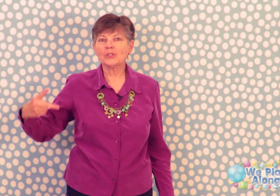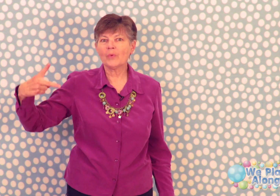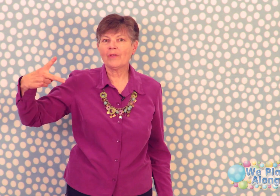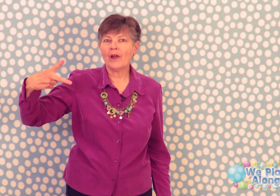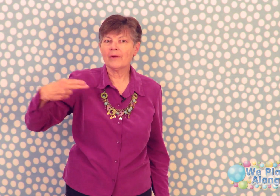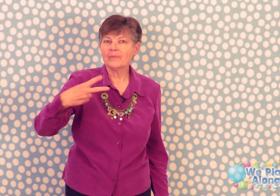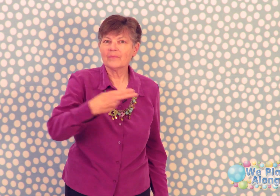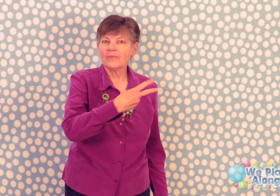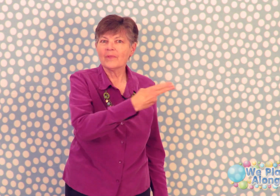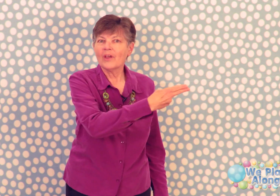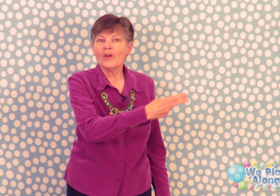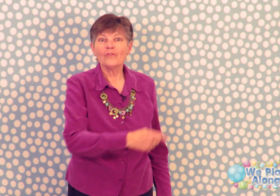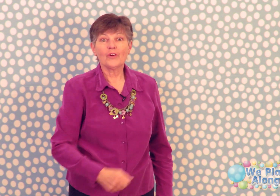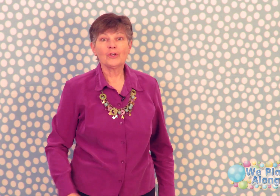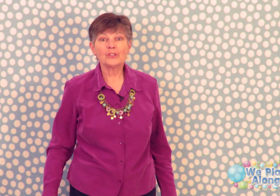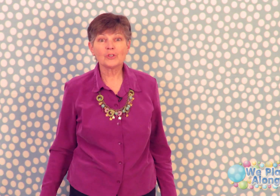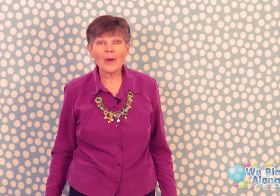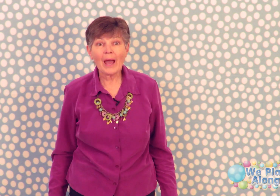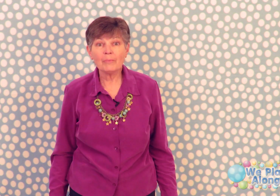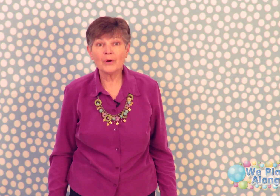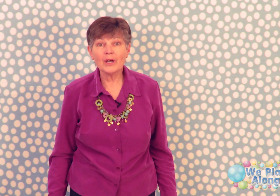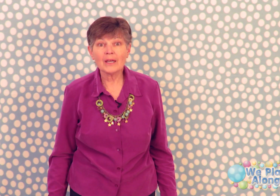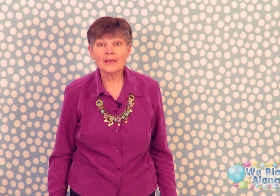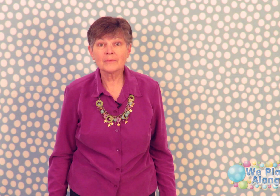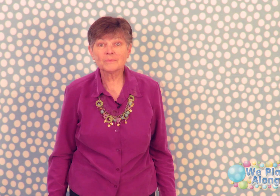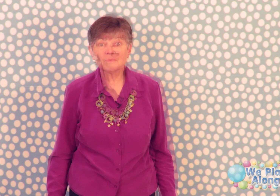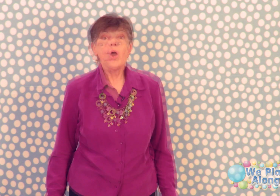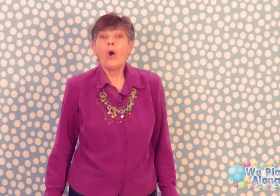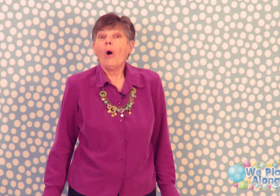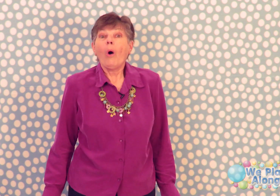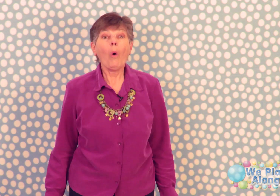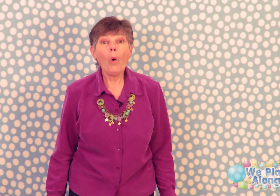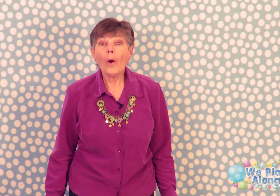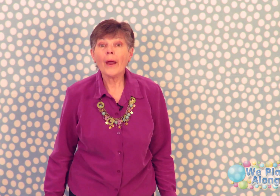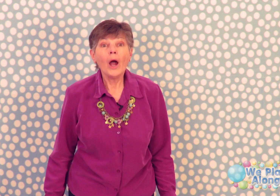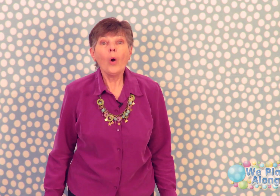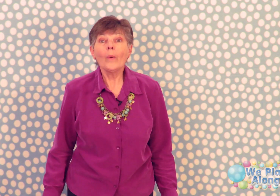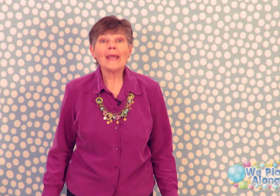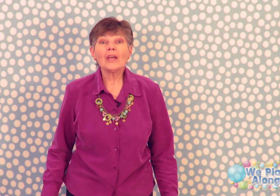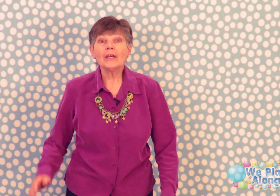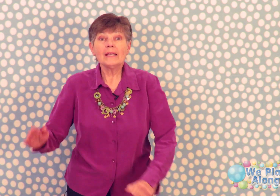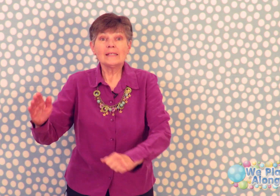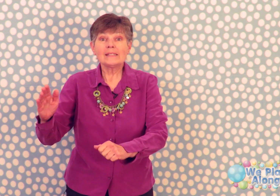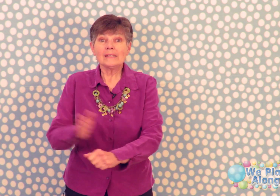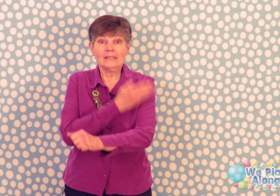with our, for your scrapbook, or we could